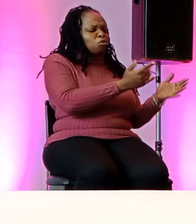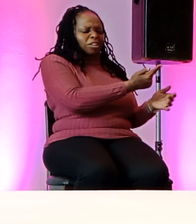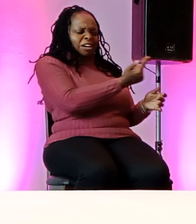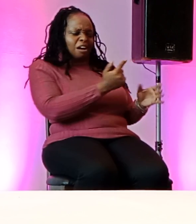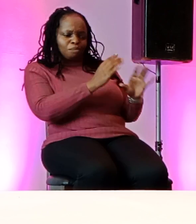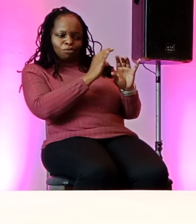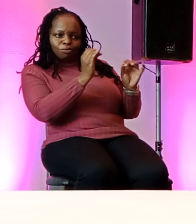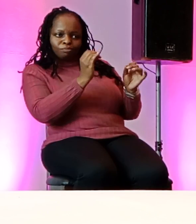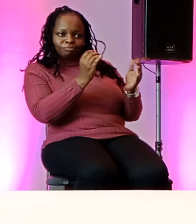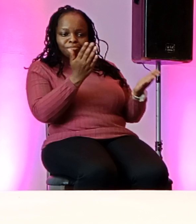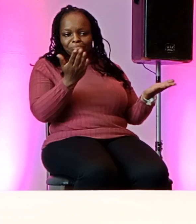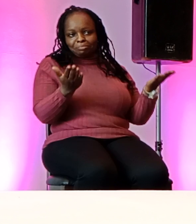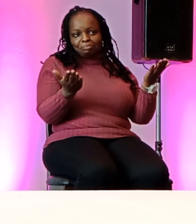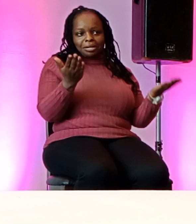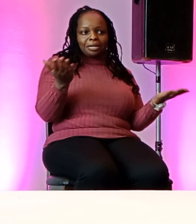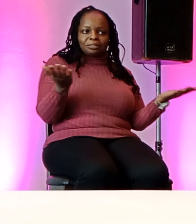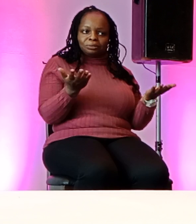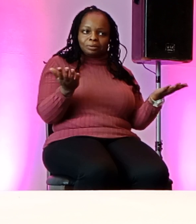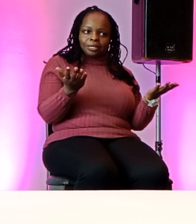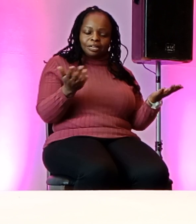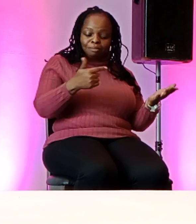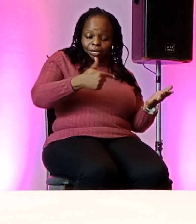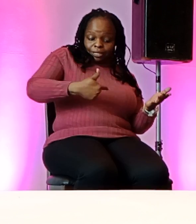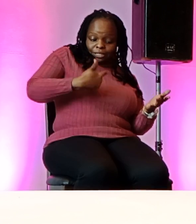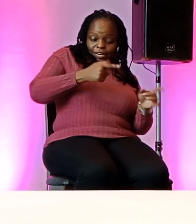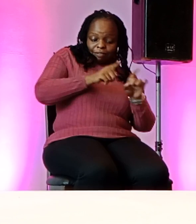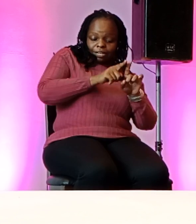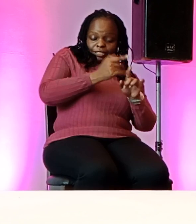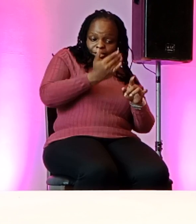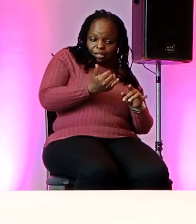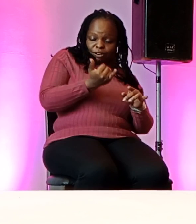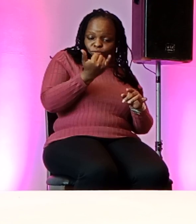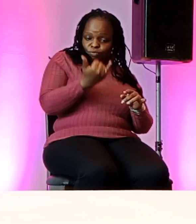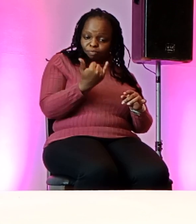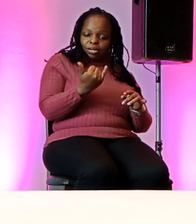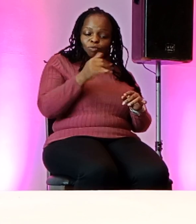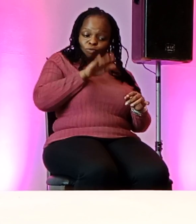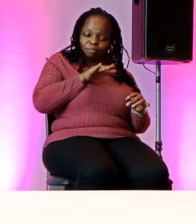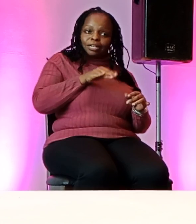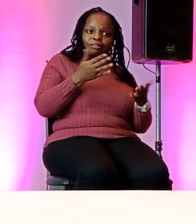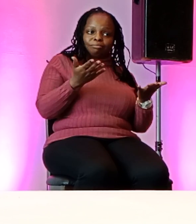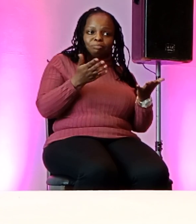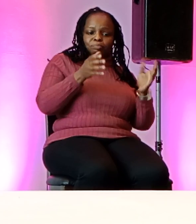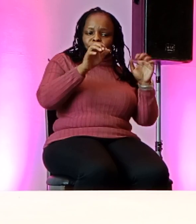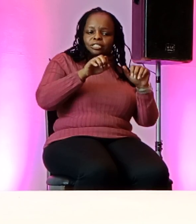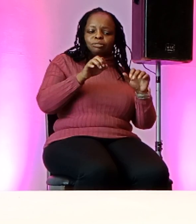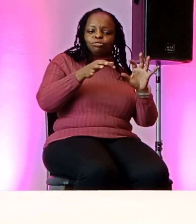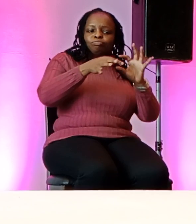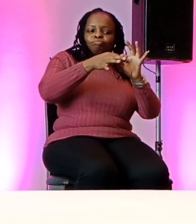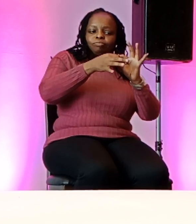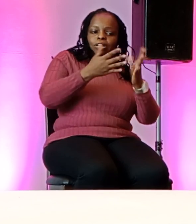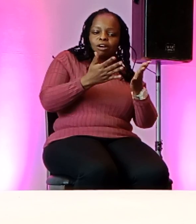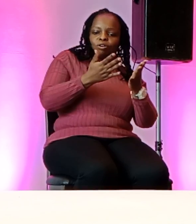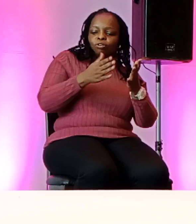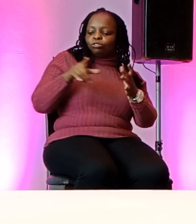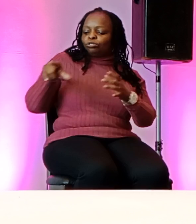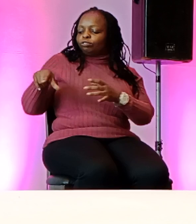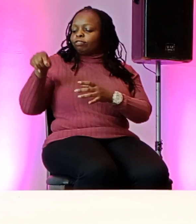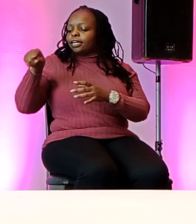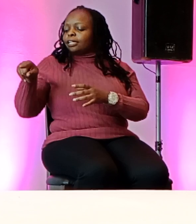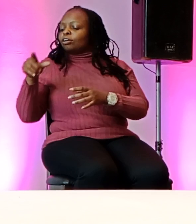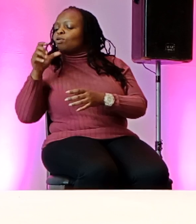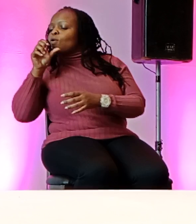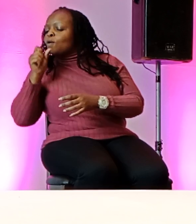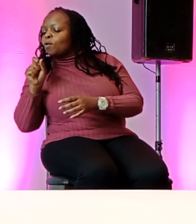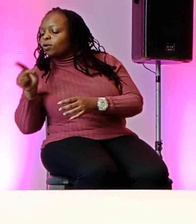I can come as a young woman and find my senior Lady Justice Effie to hold